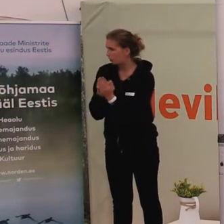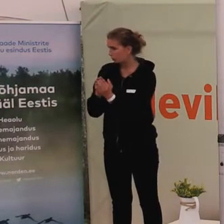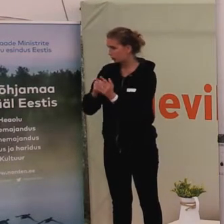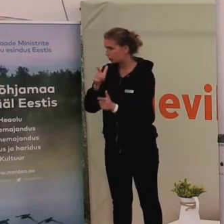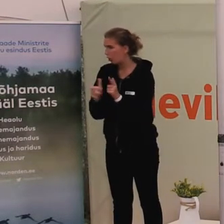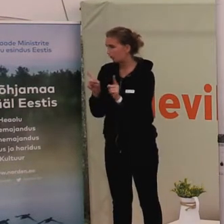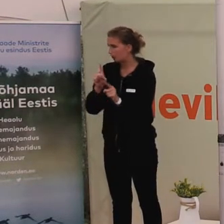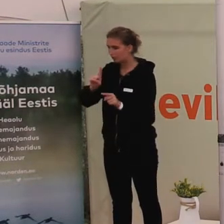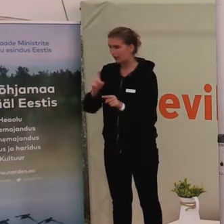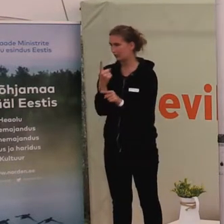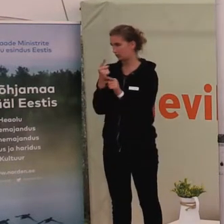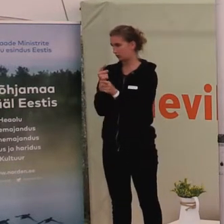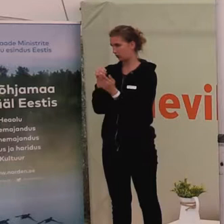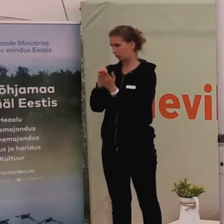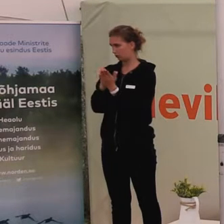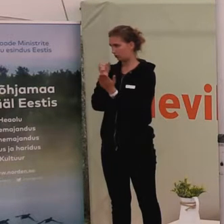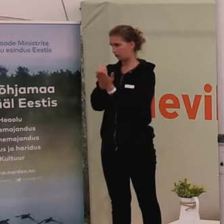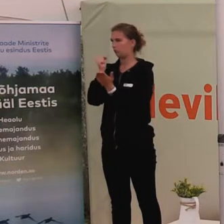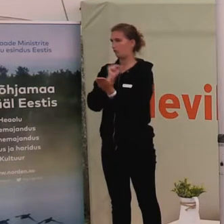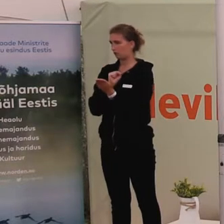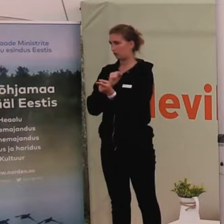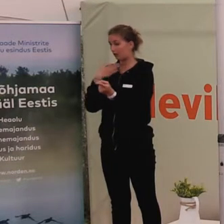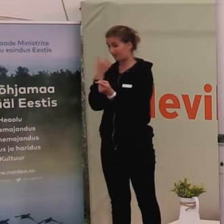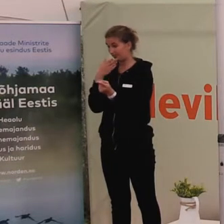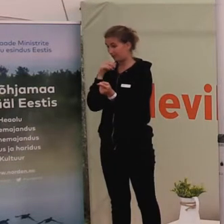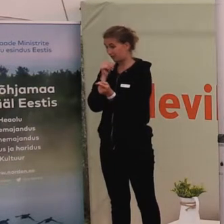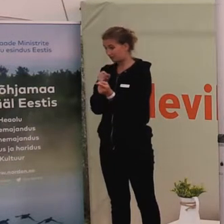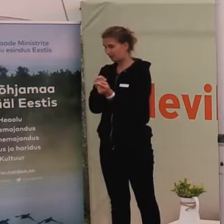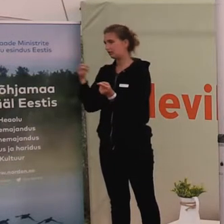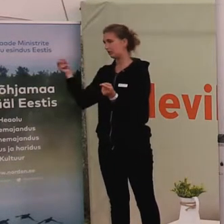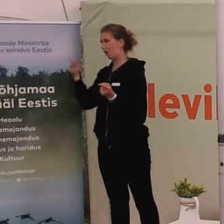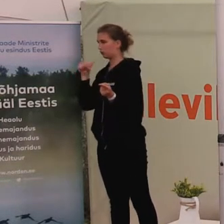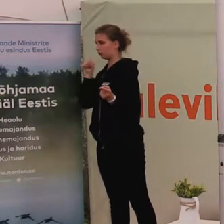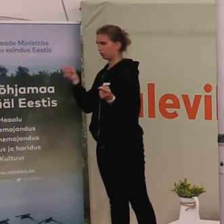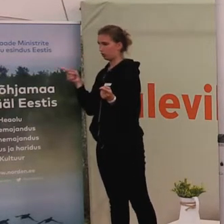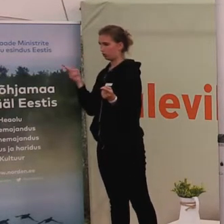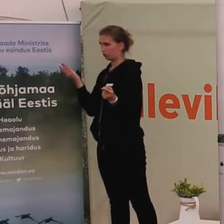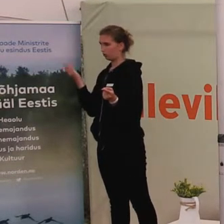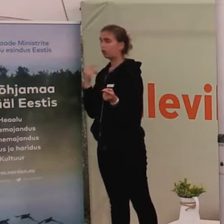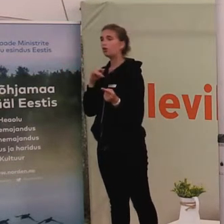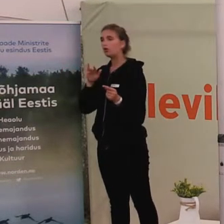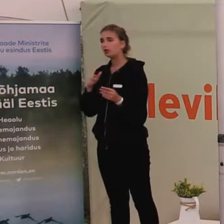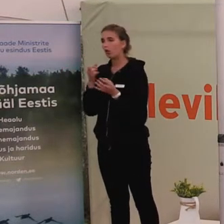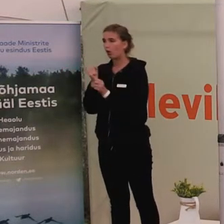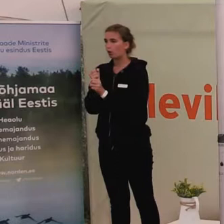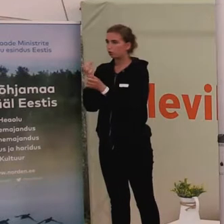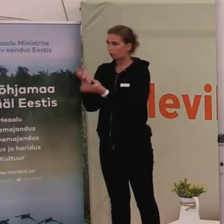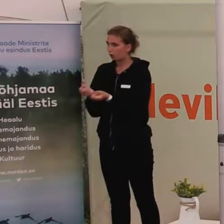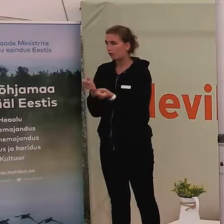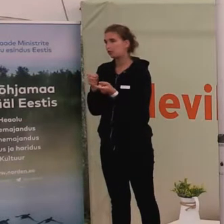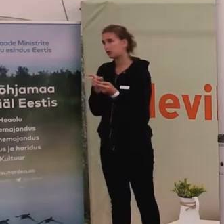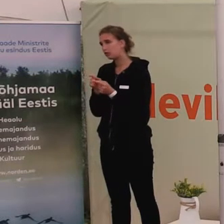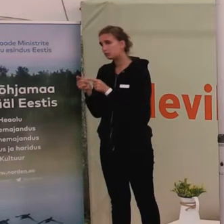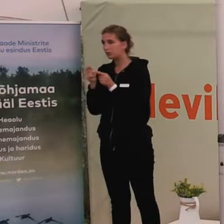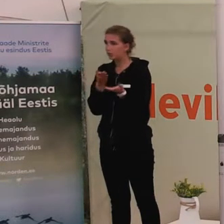the first place. And without this, you can't get the approval for funding. And employment shifted into services,